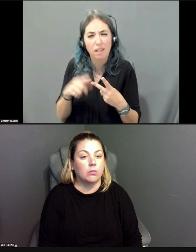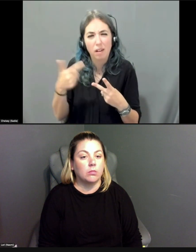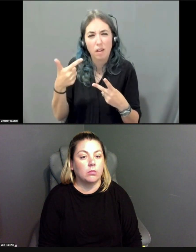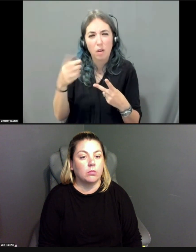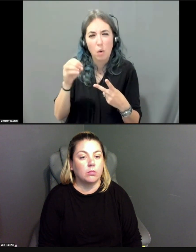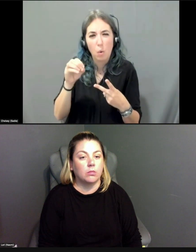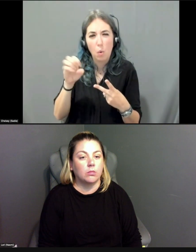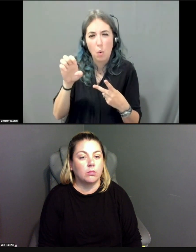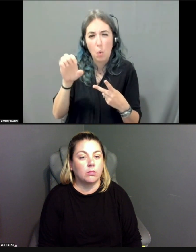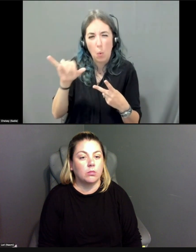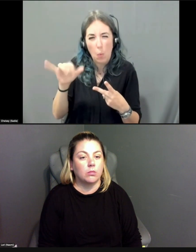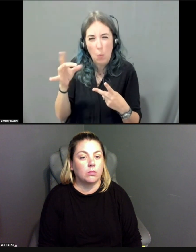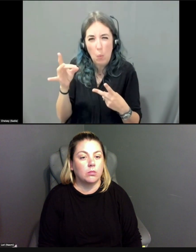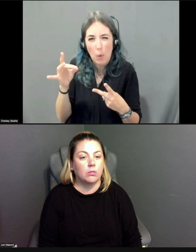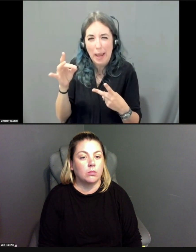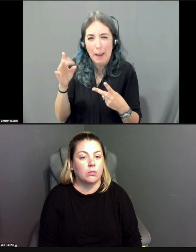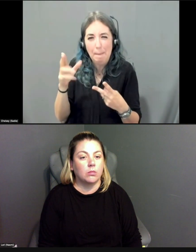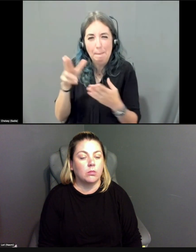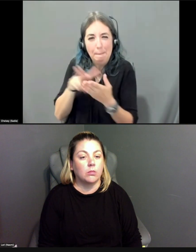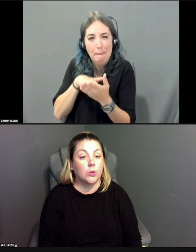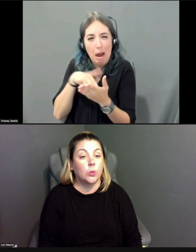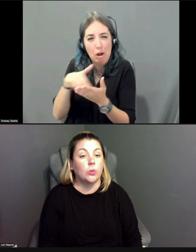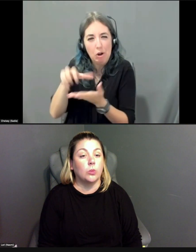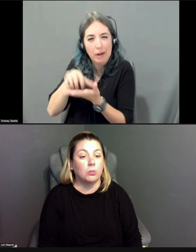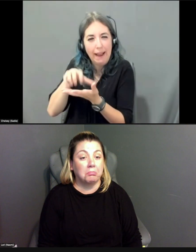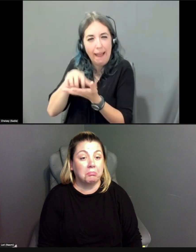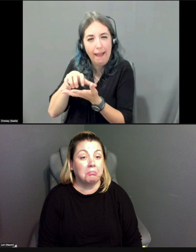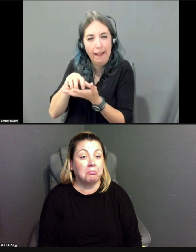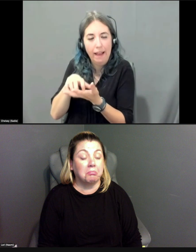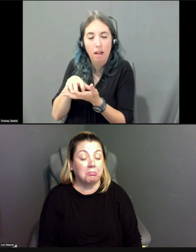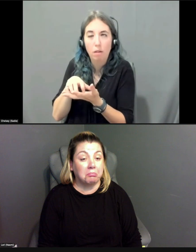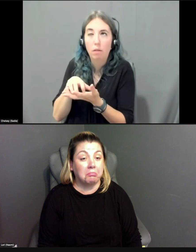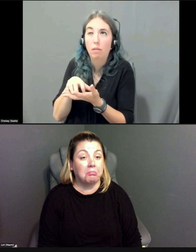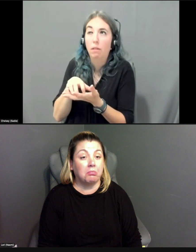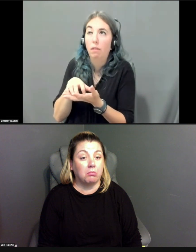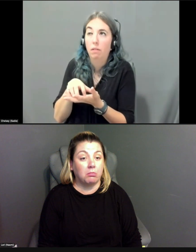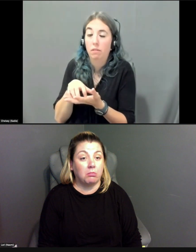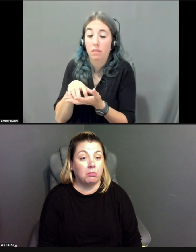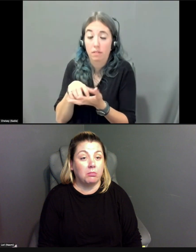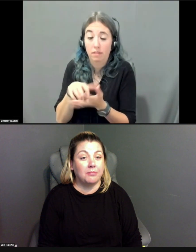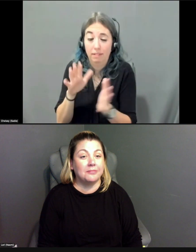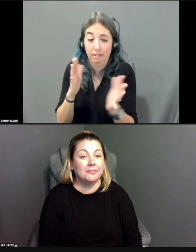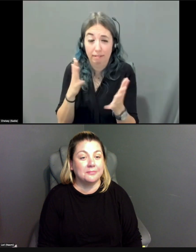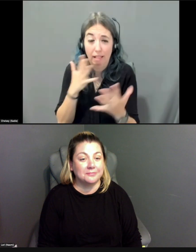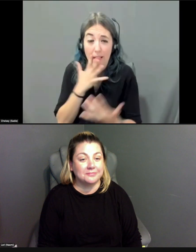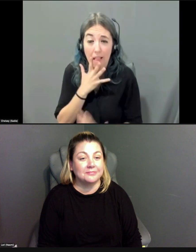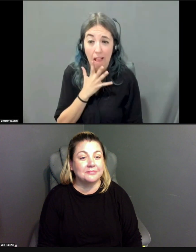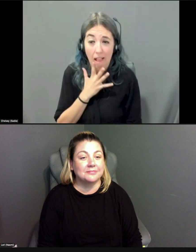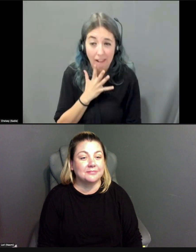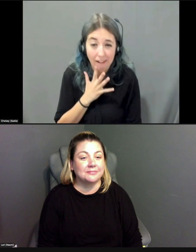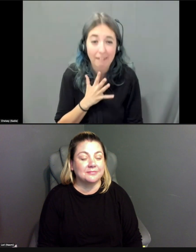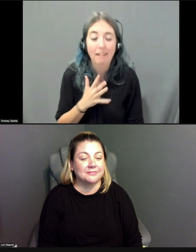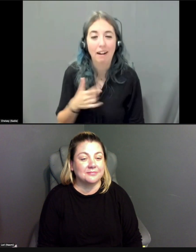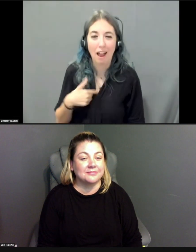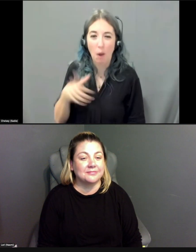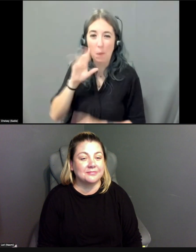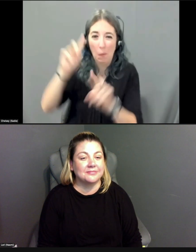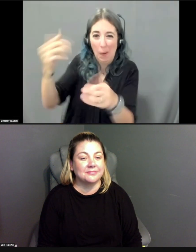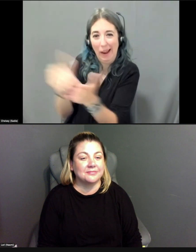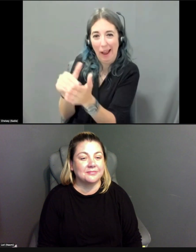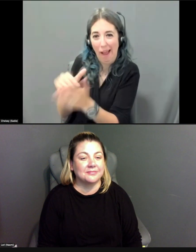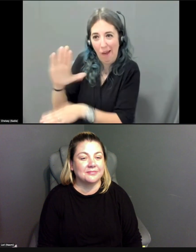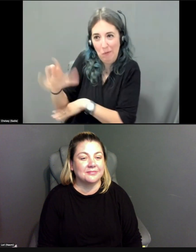butter cake, and it was so good. I think I'm going to try to go back this afternoon to see if they have